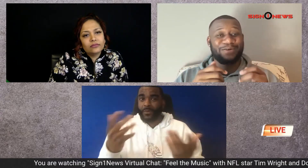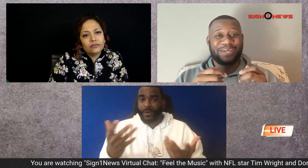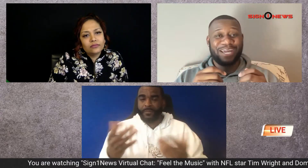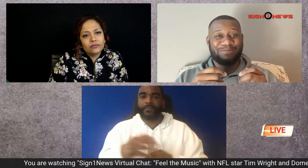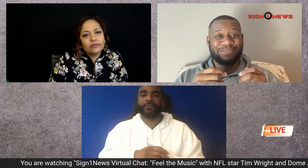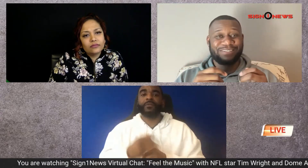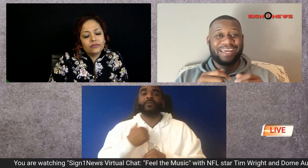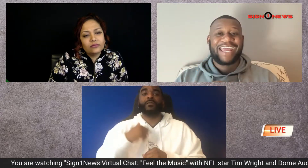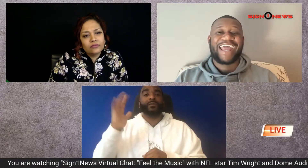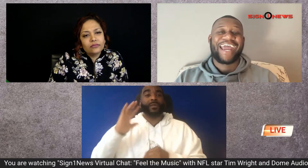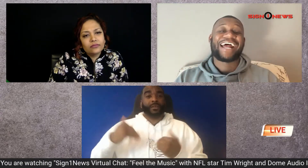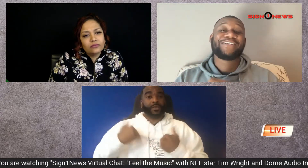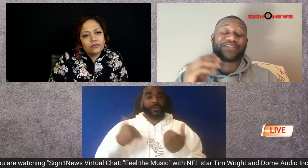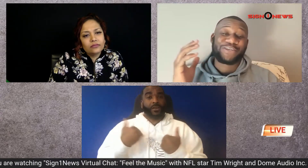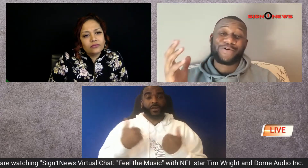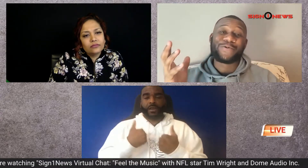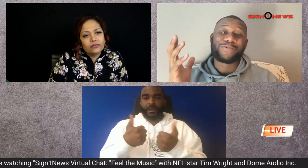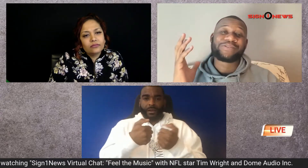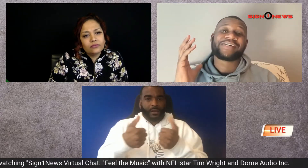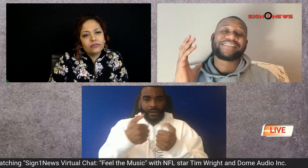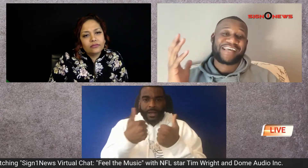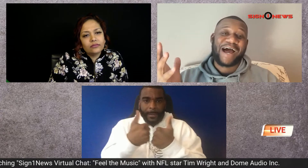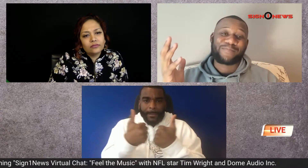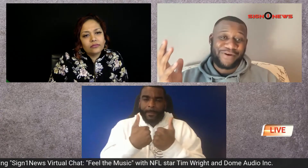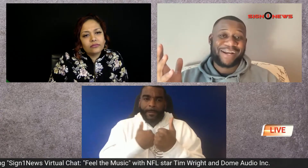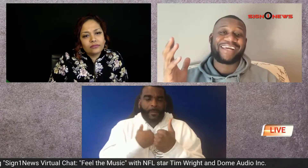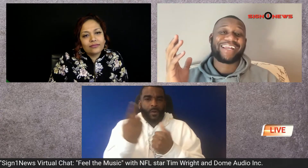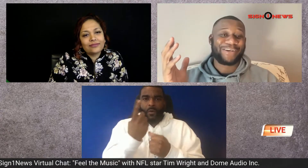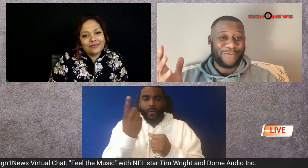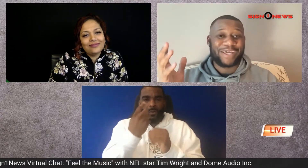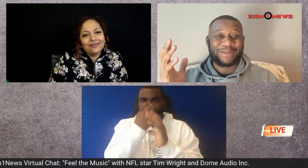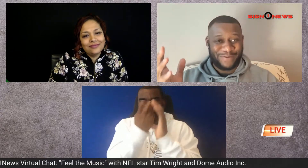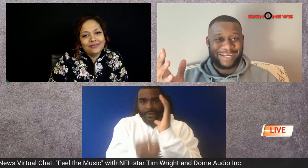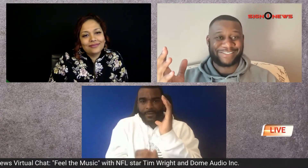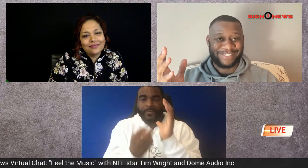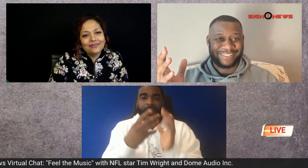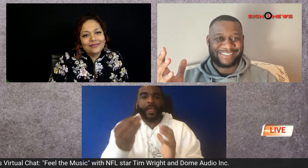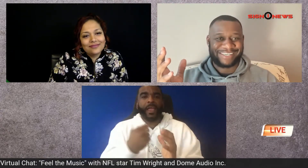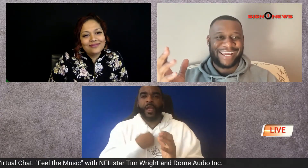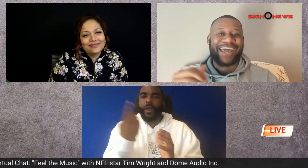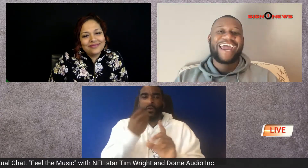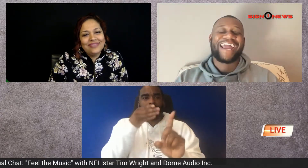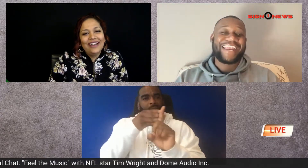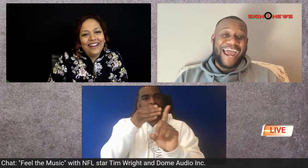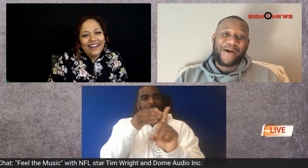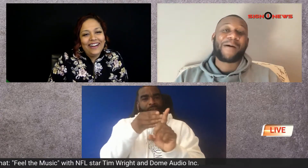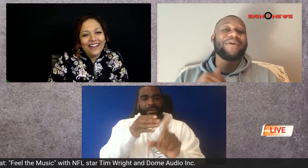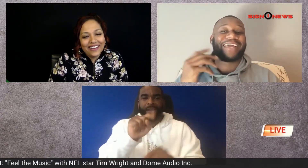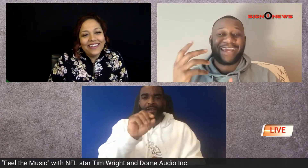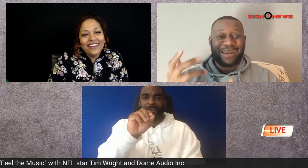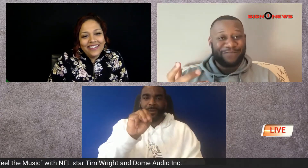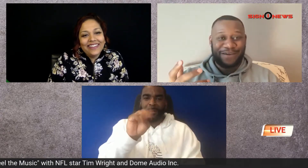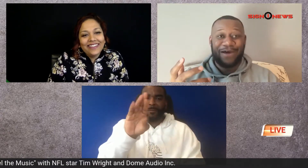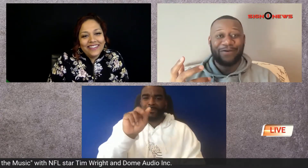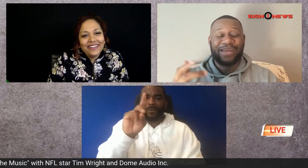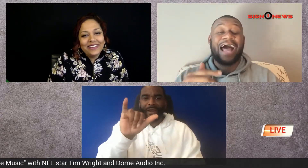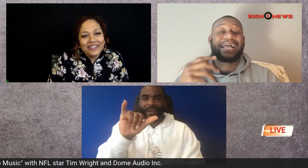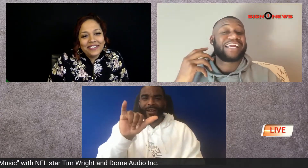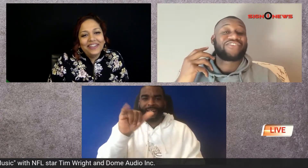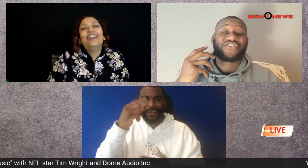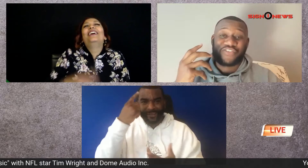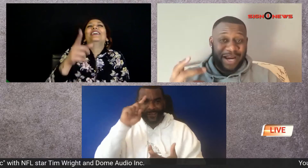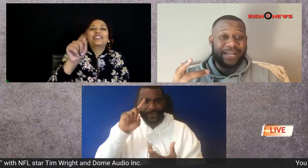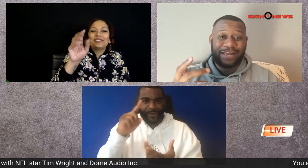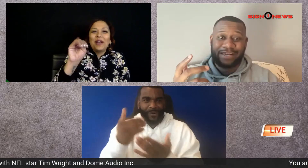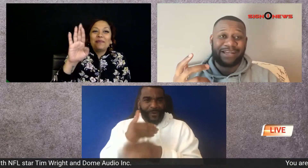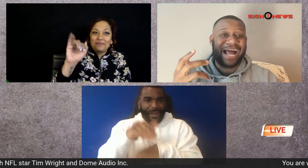playing video games, and I used to use Tom Brady and the New England Patriots. And now I'm in the NFL. I